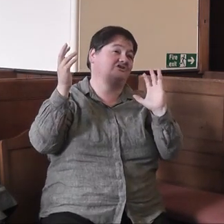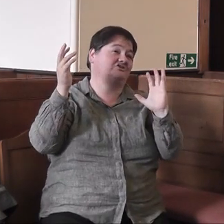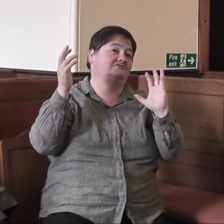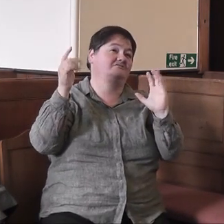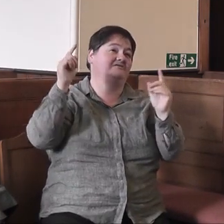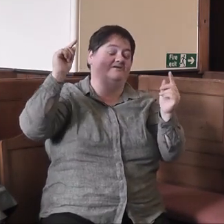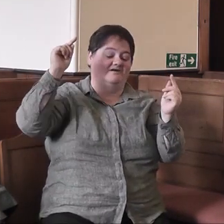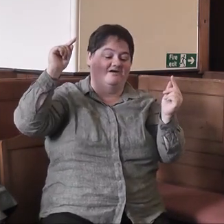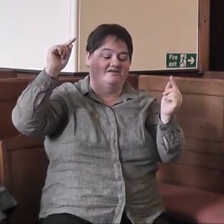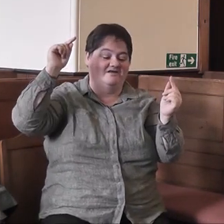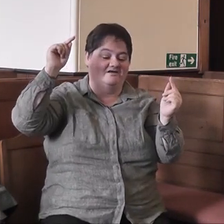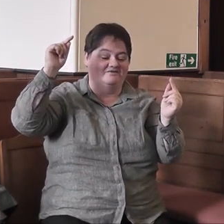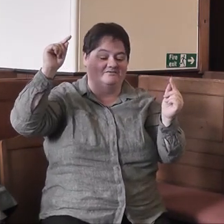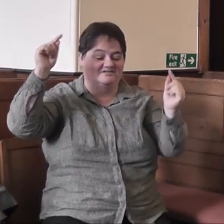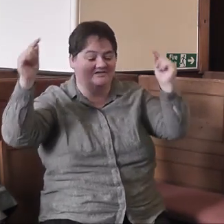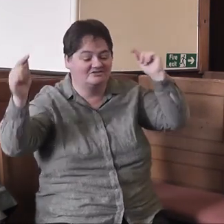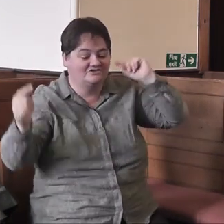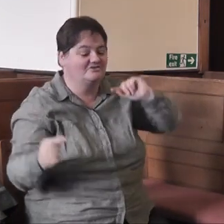reaction, and then we turn to